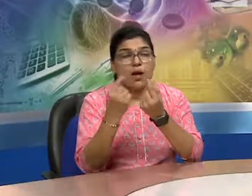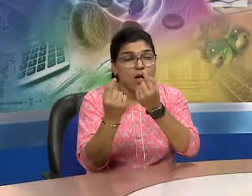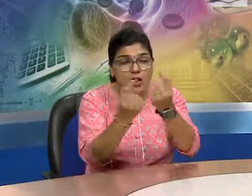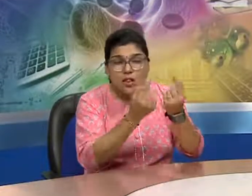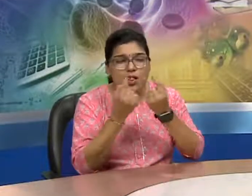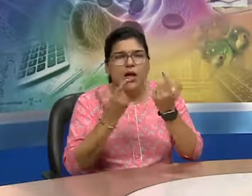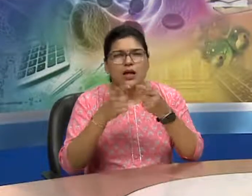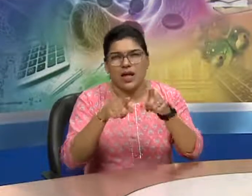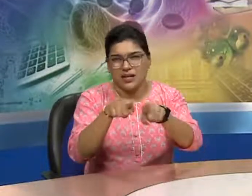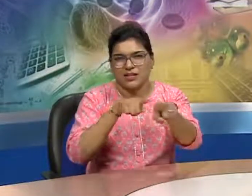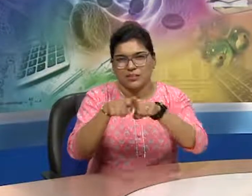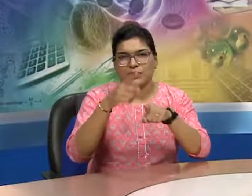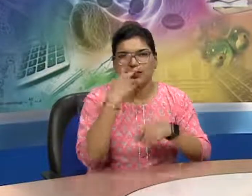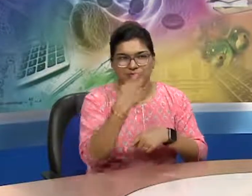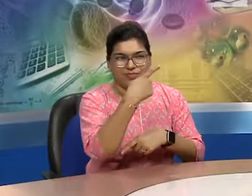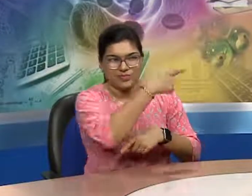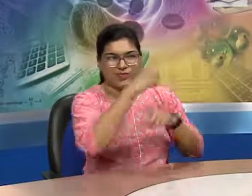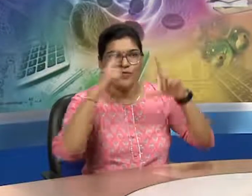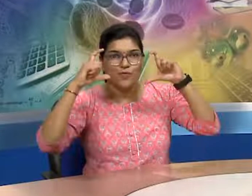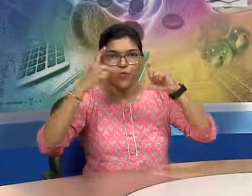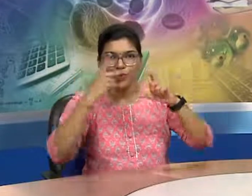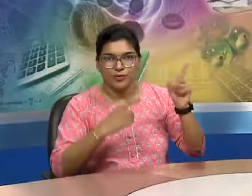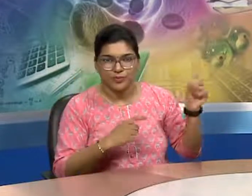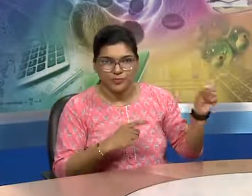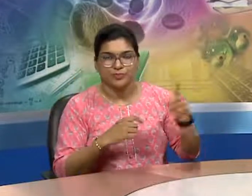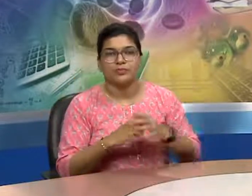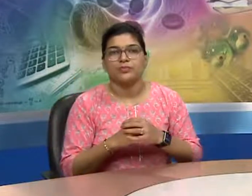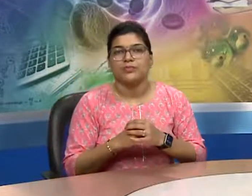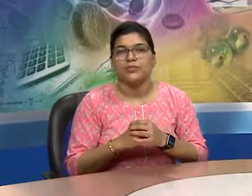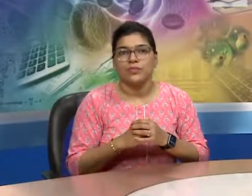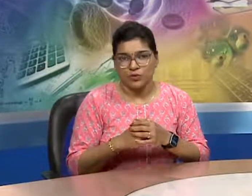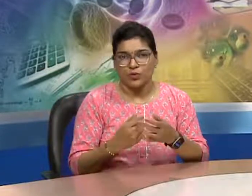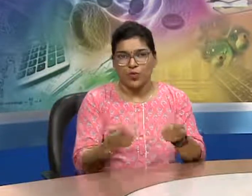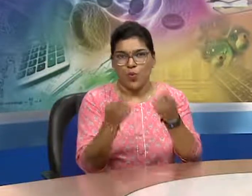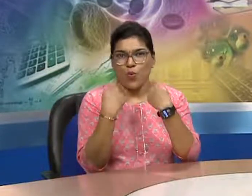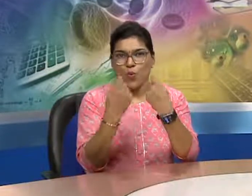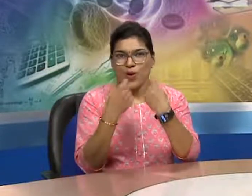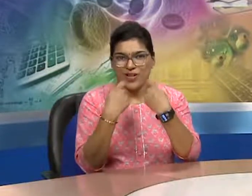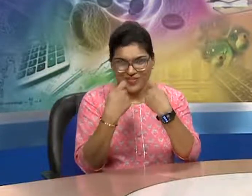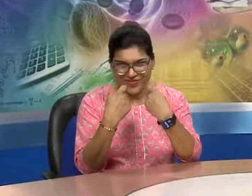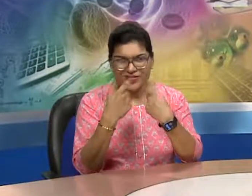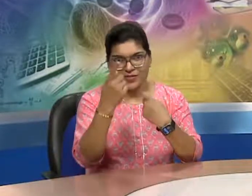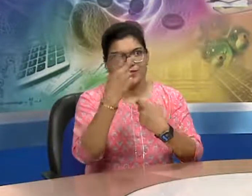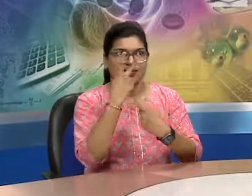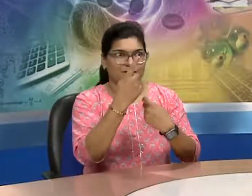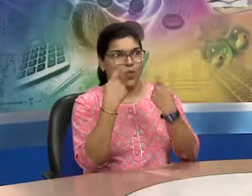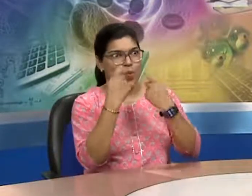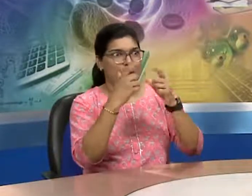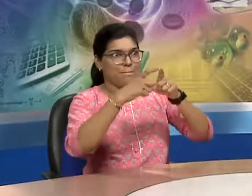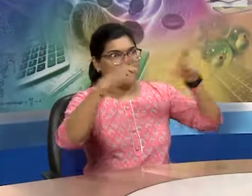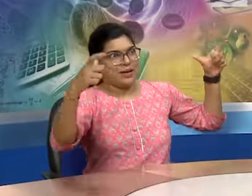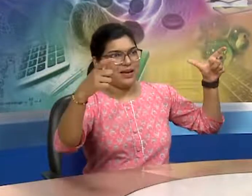Species is defined as a group of similar population of organisms